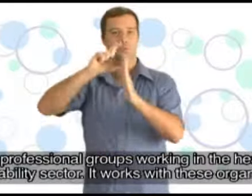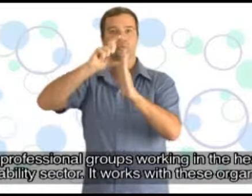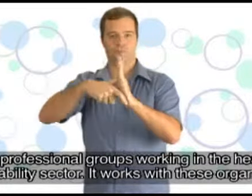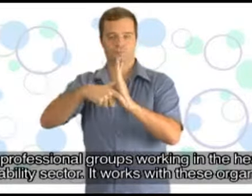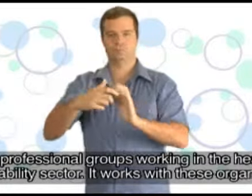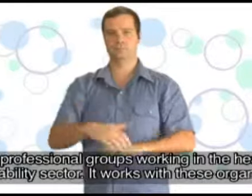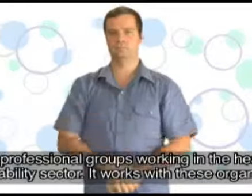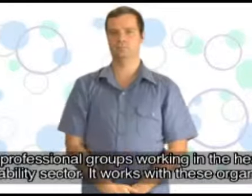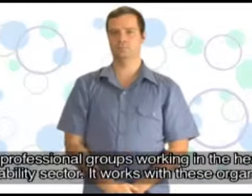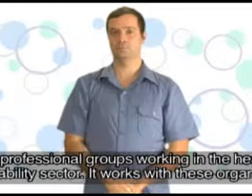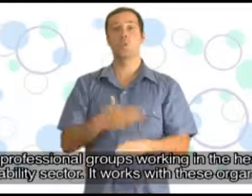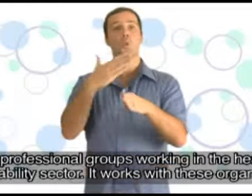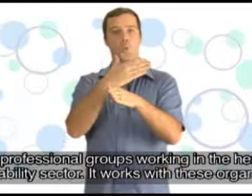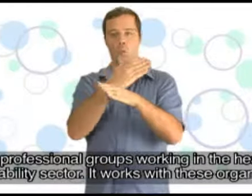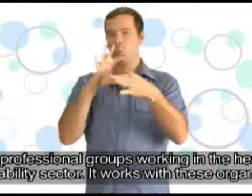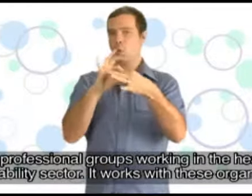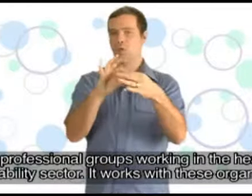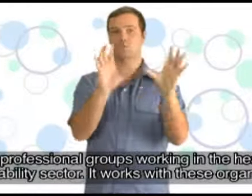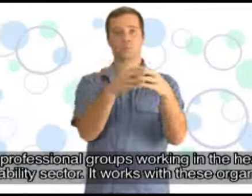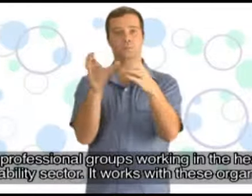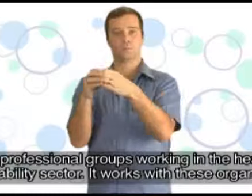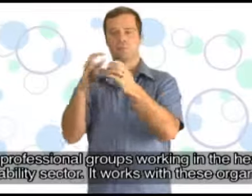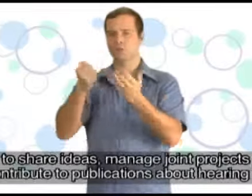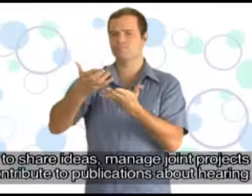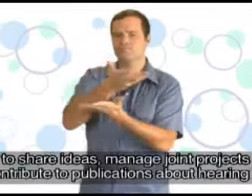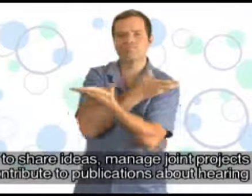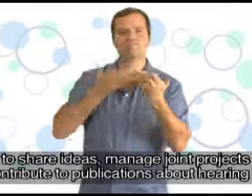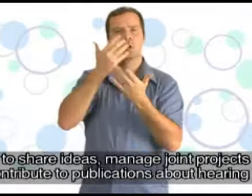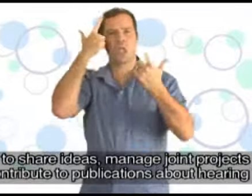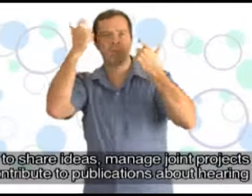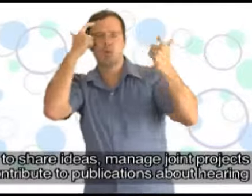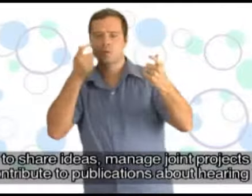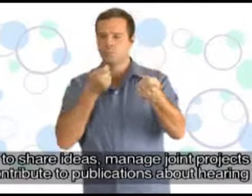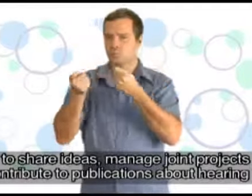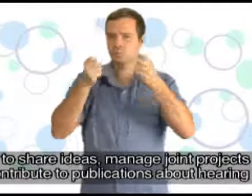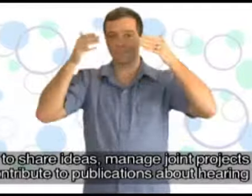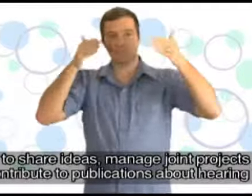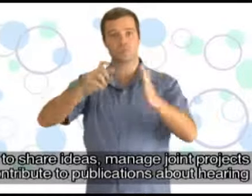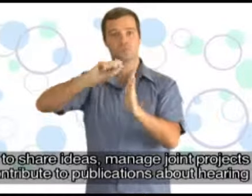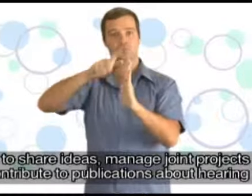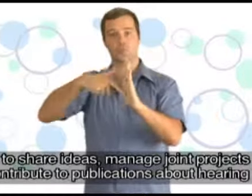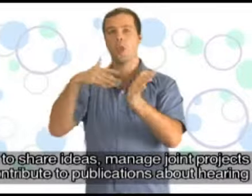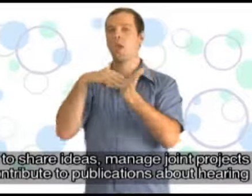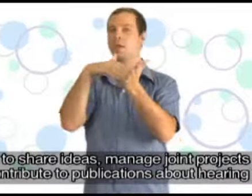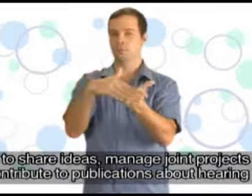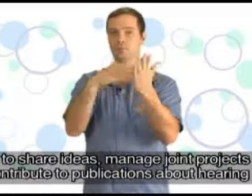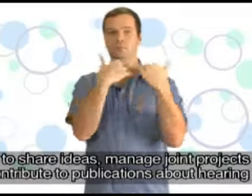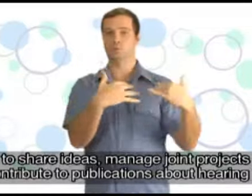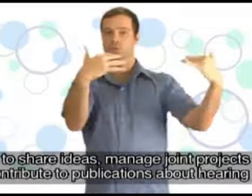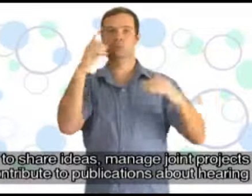professional groups working in the hearing disability sector. It works with these organisations to share ideas, manage joint projects, and contribute to publications about